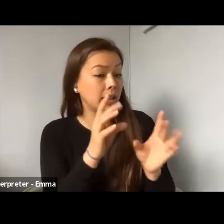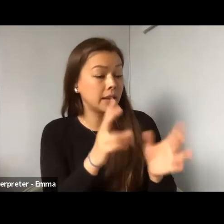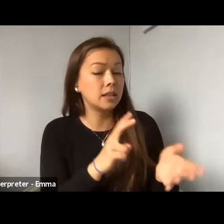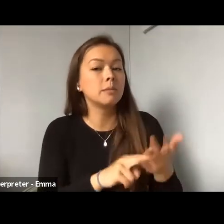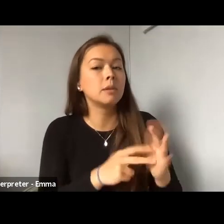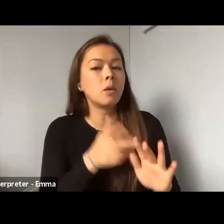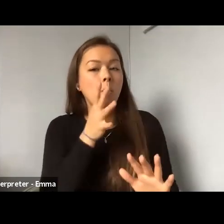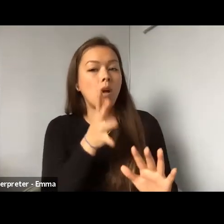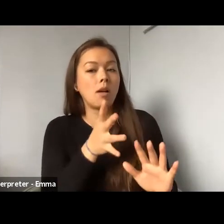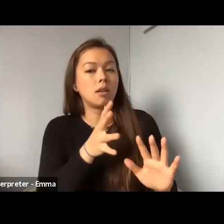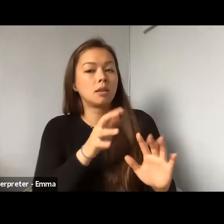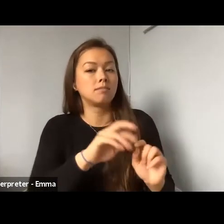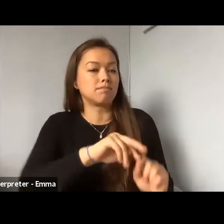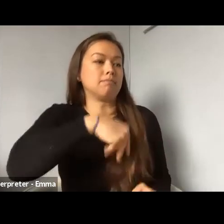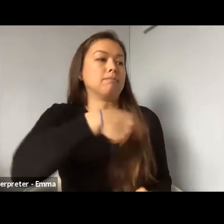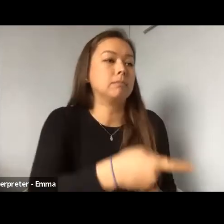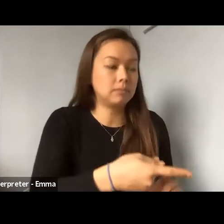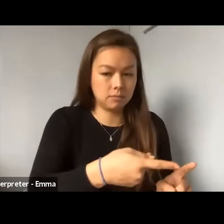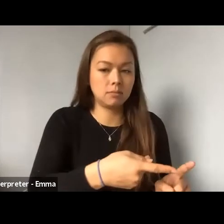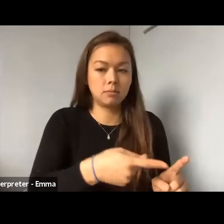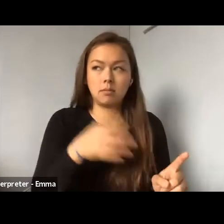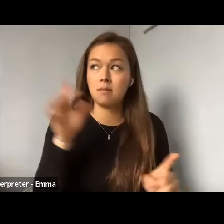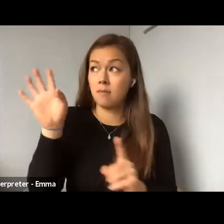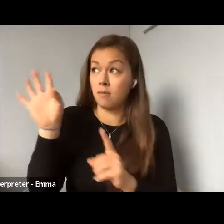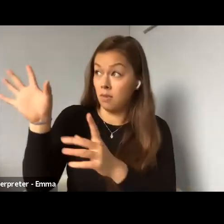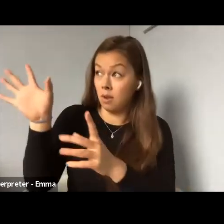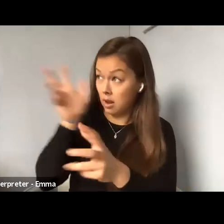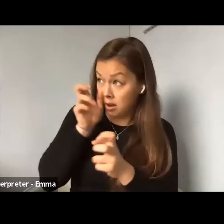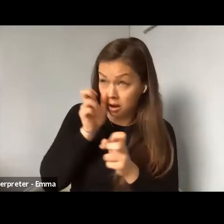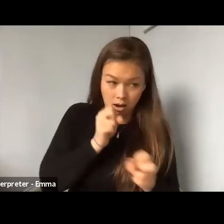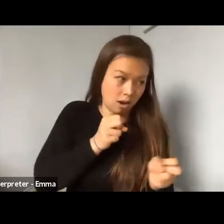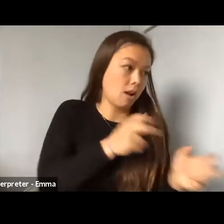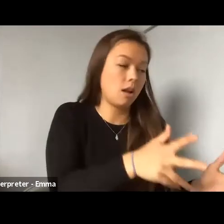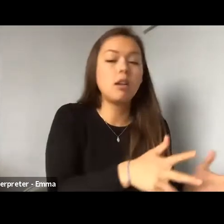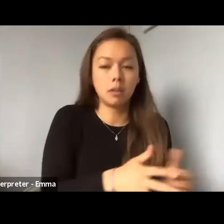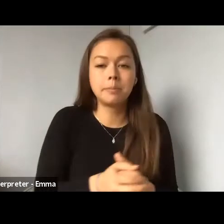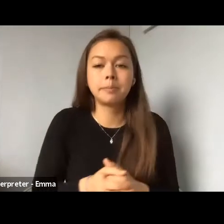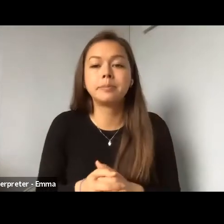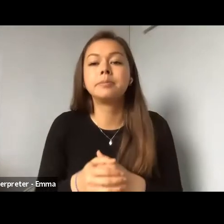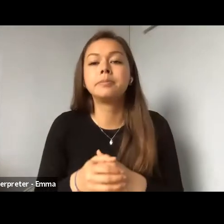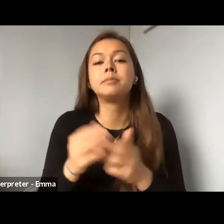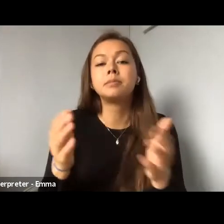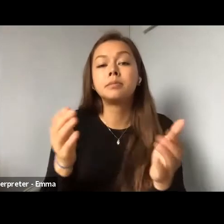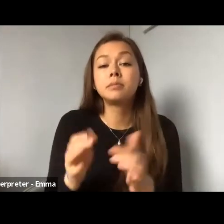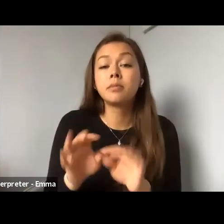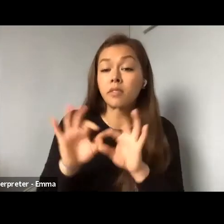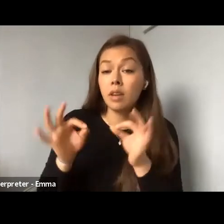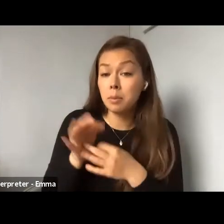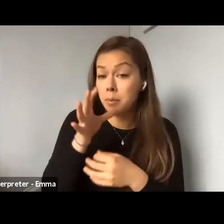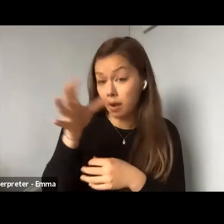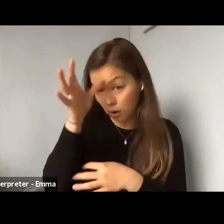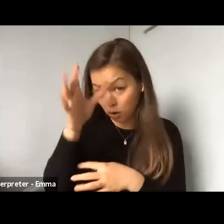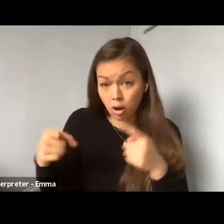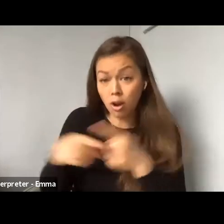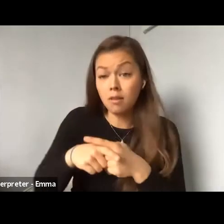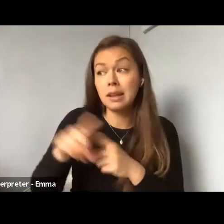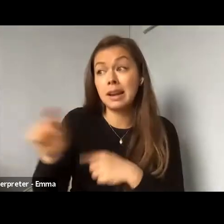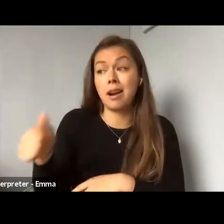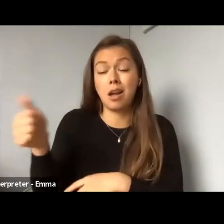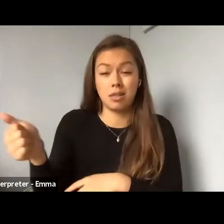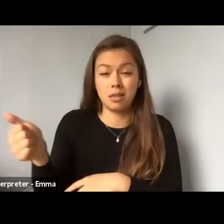violent relationships occurred. Family and parental conflict was another factor.